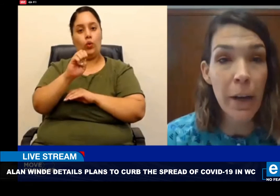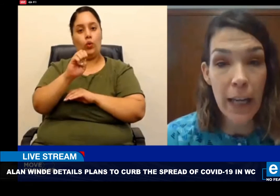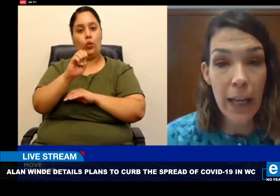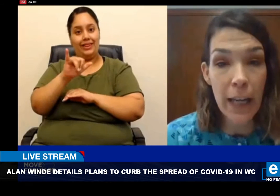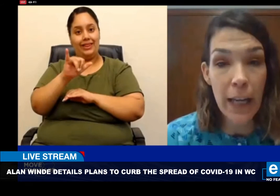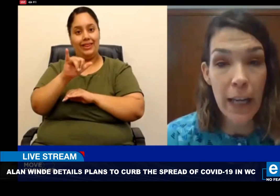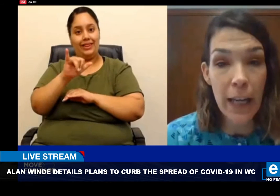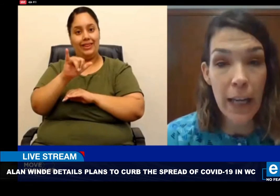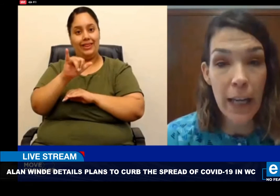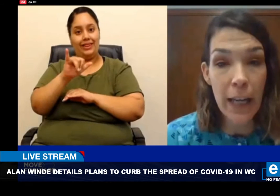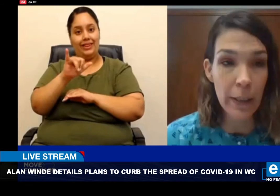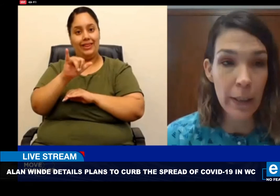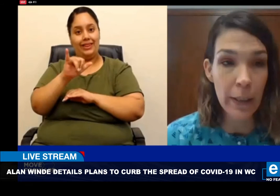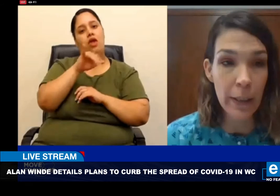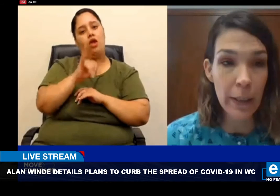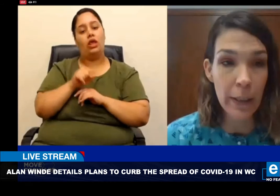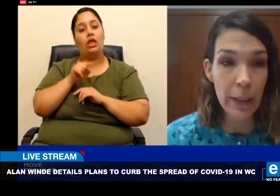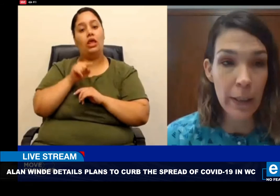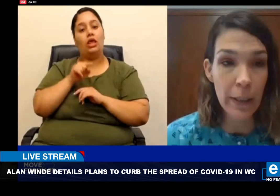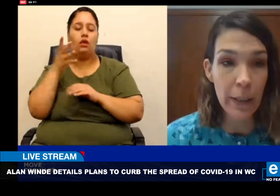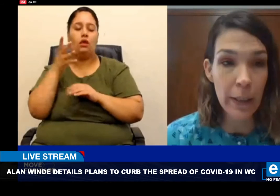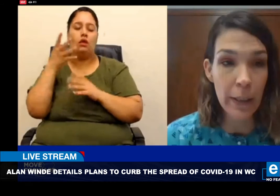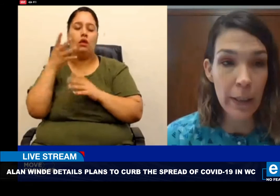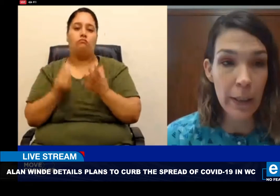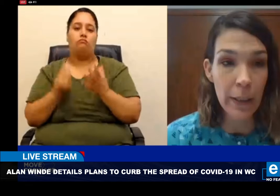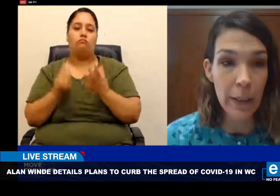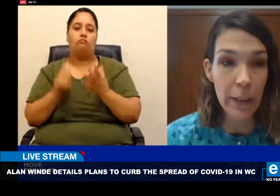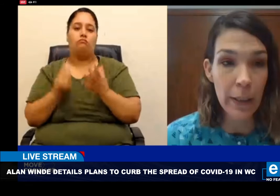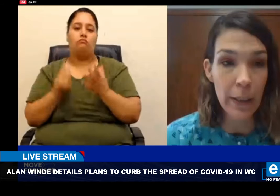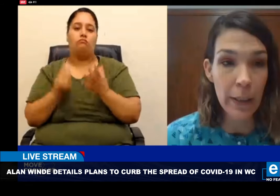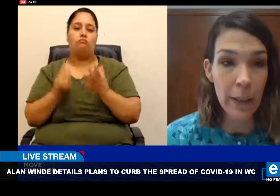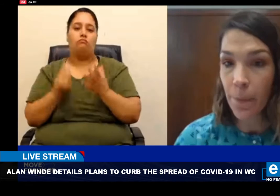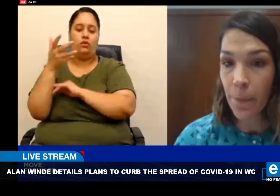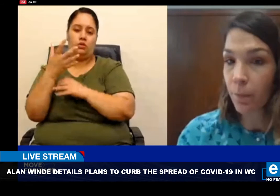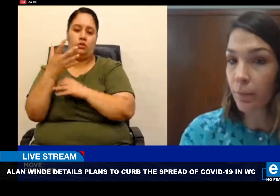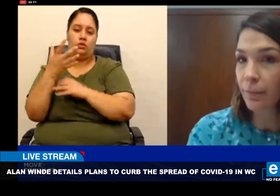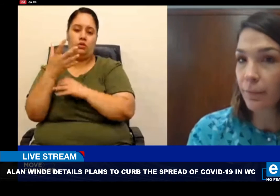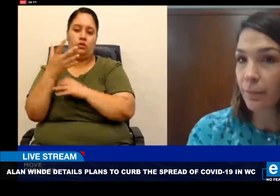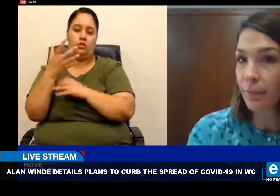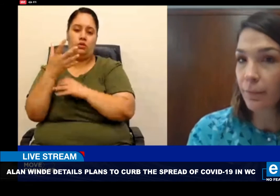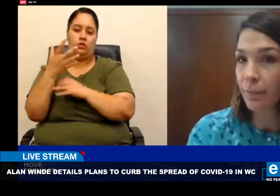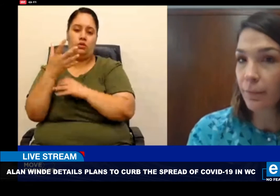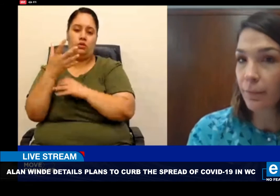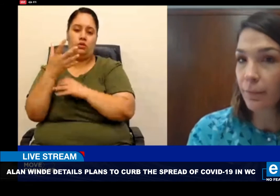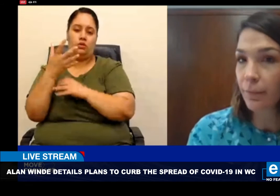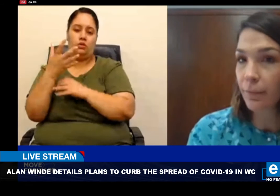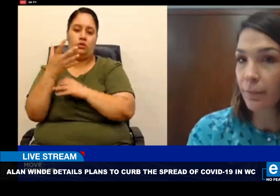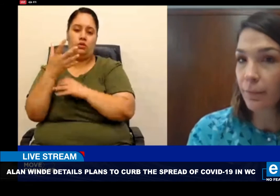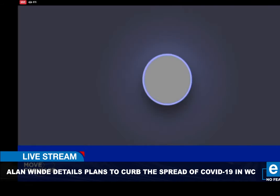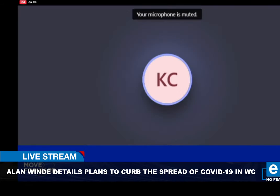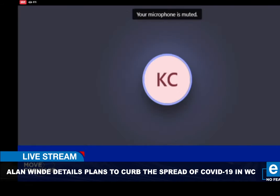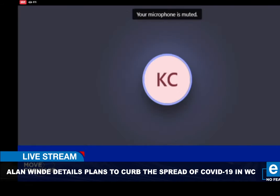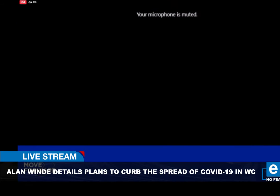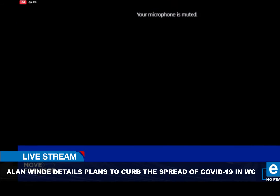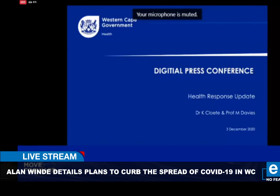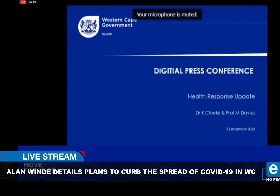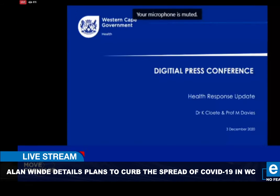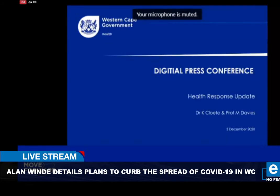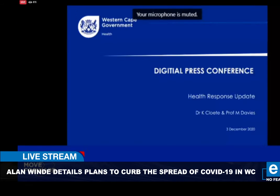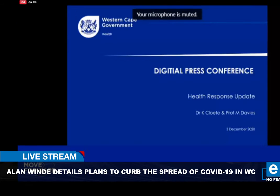Ann Davies, who will be co-presenting with him. Dr. Kuti. Thank you very much,